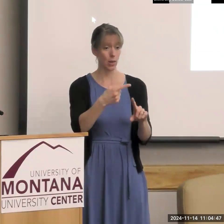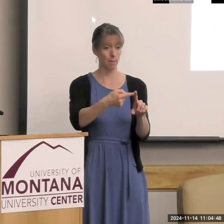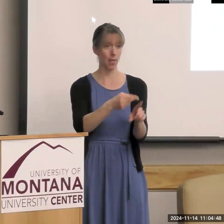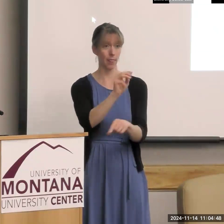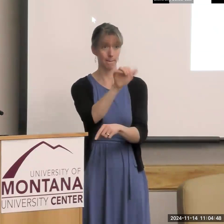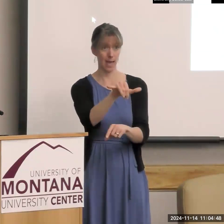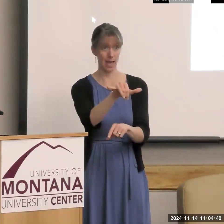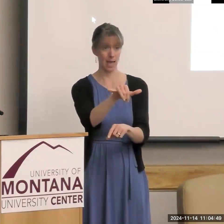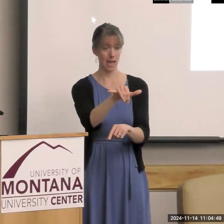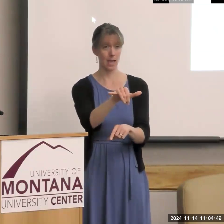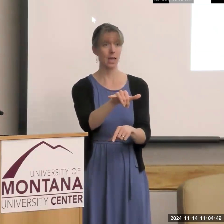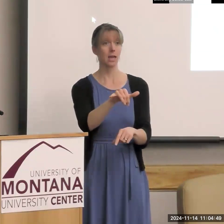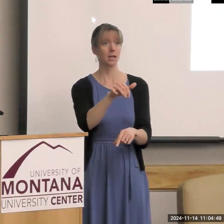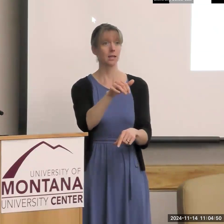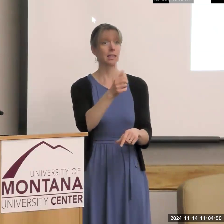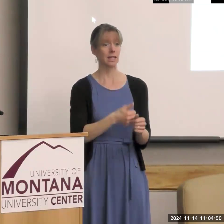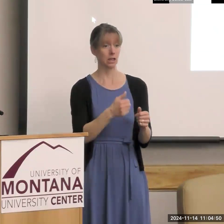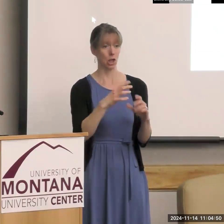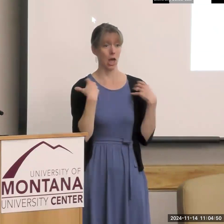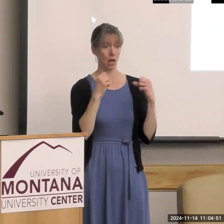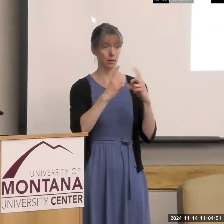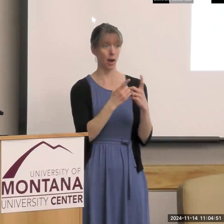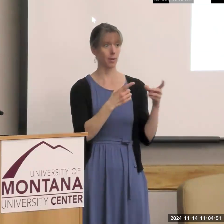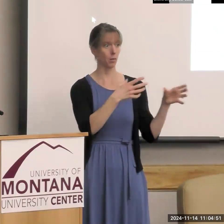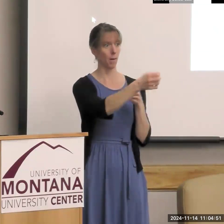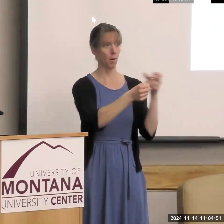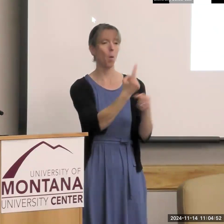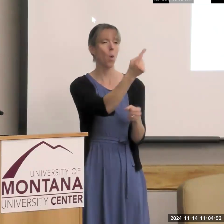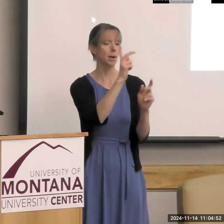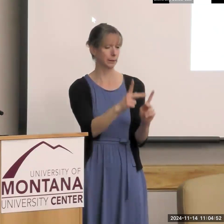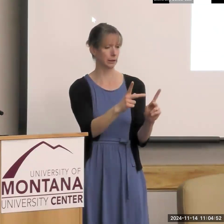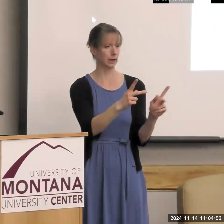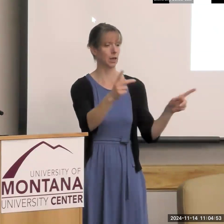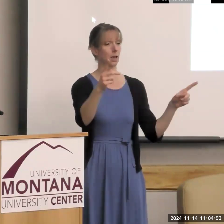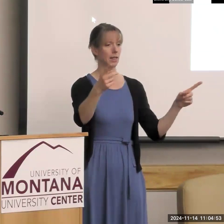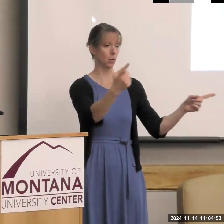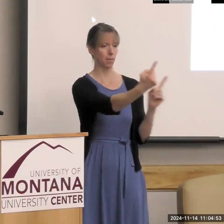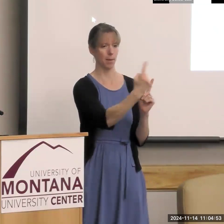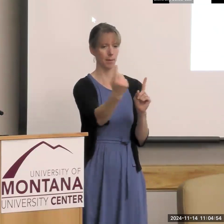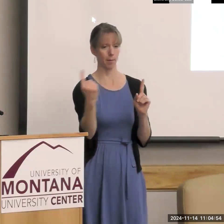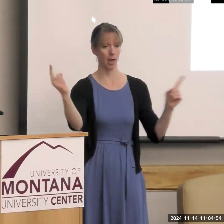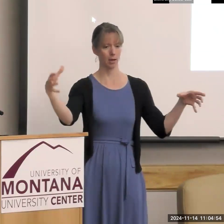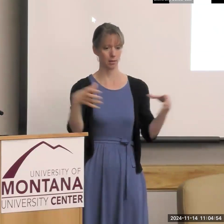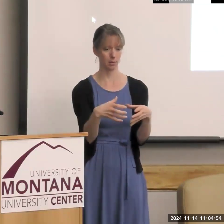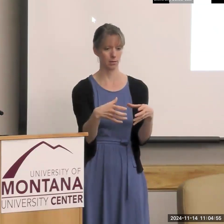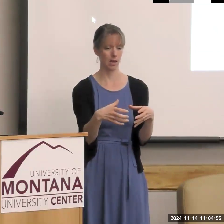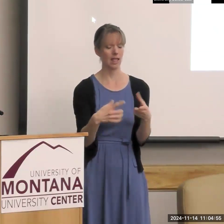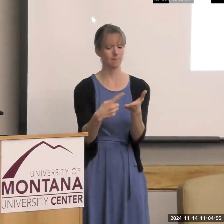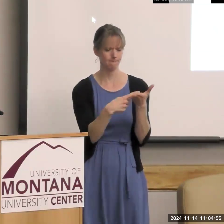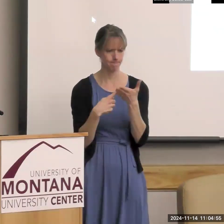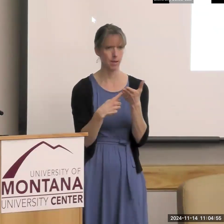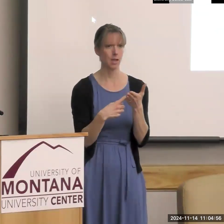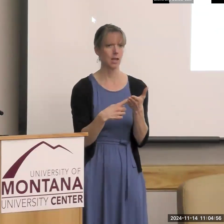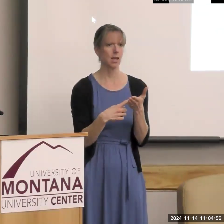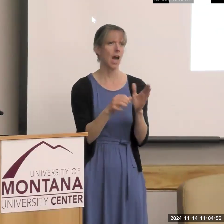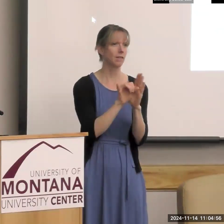bring one person from each of those health departments to Special Olympics headquarters to debrief and to try to identify 1, 2,